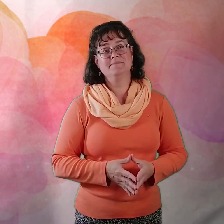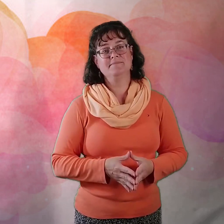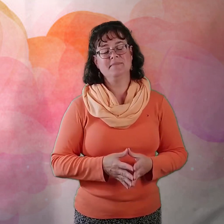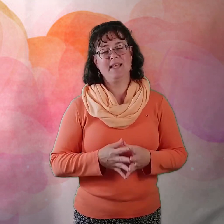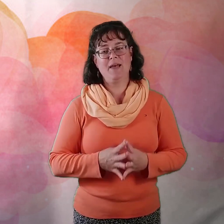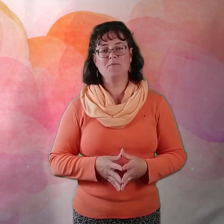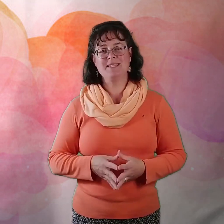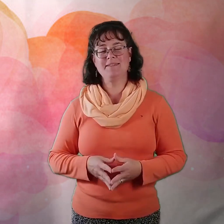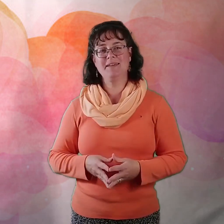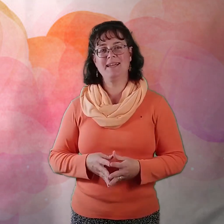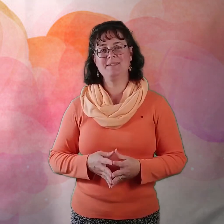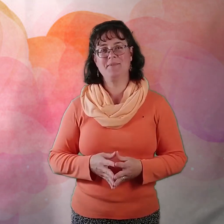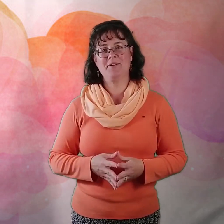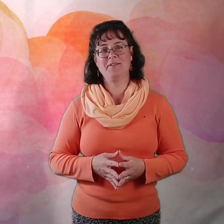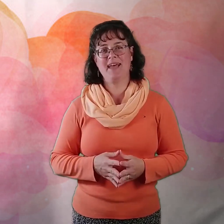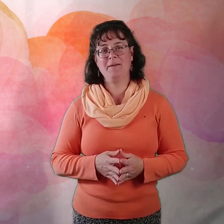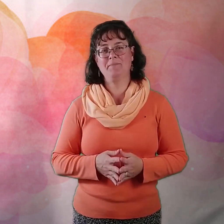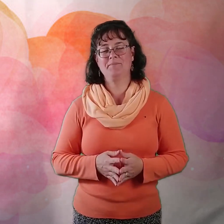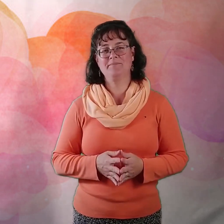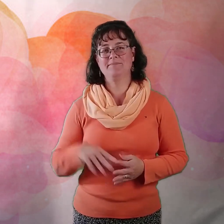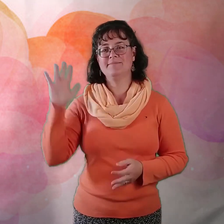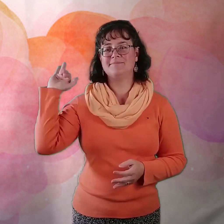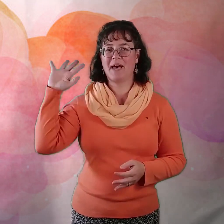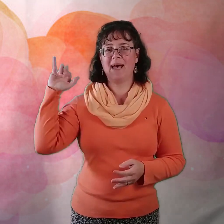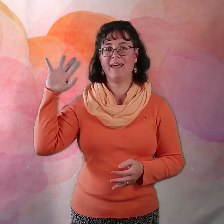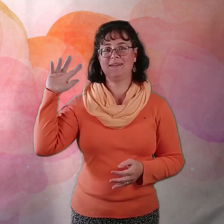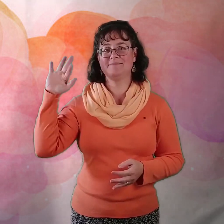you. And we'll see you again tomorrow, okay? Bye.